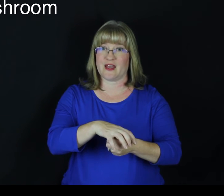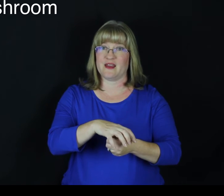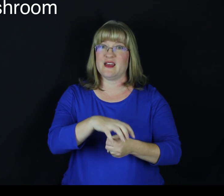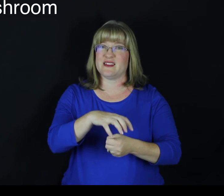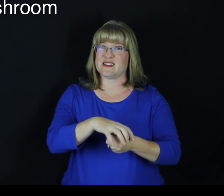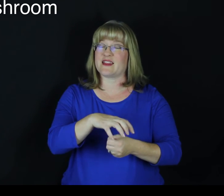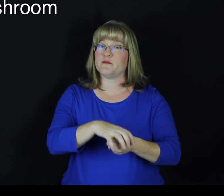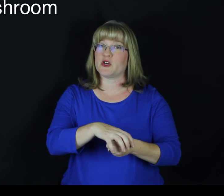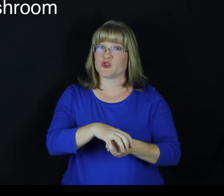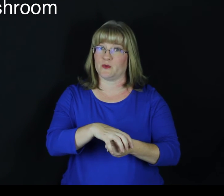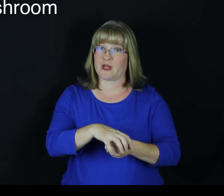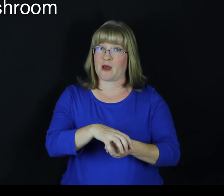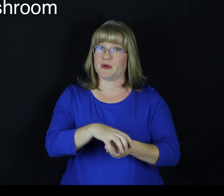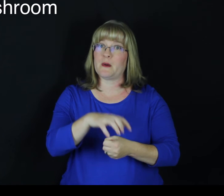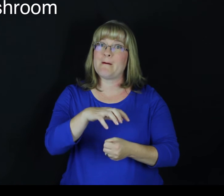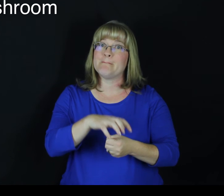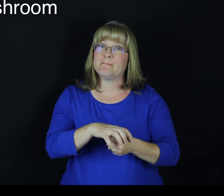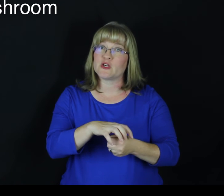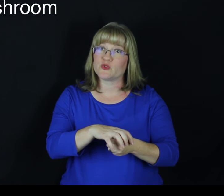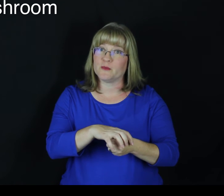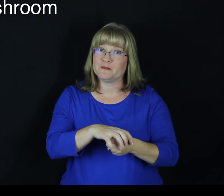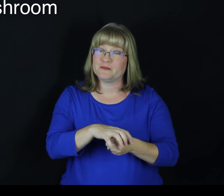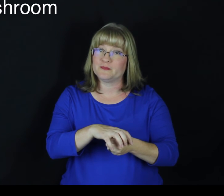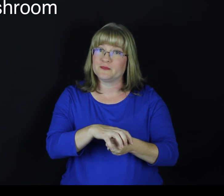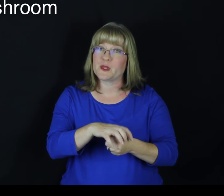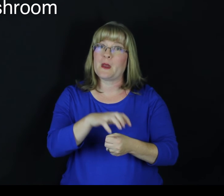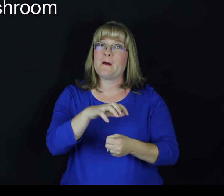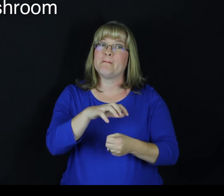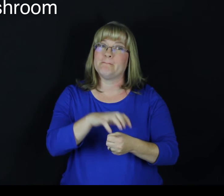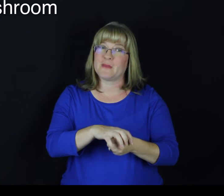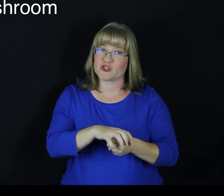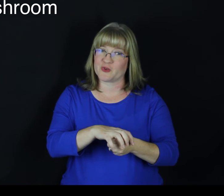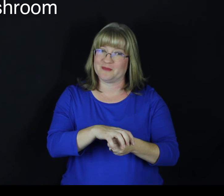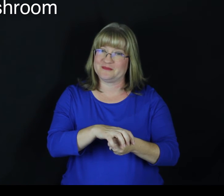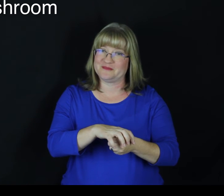okay? It's like the mushroom cap. Mushroom, mushroom.